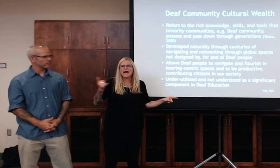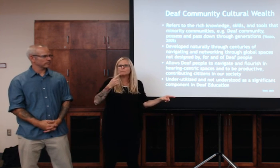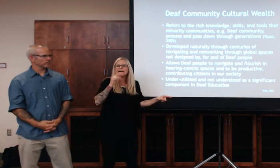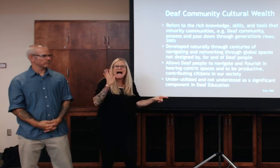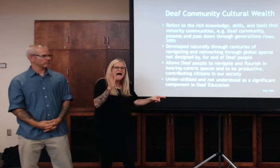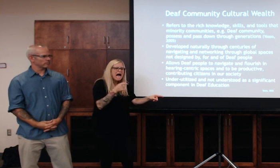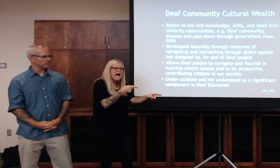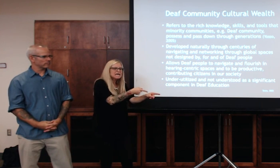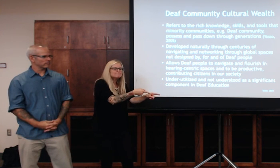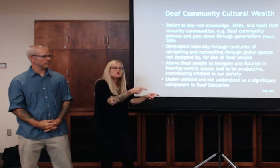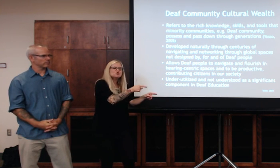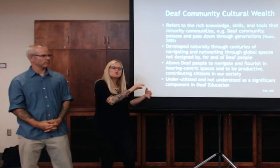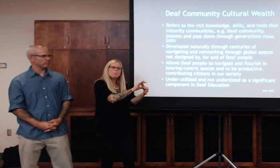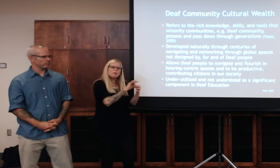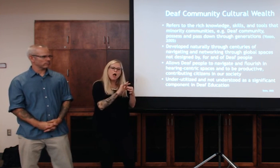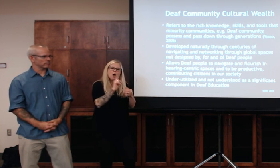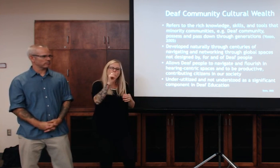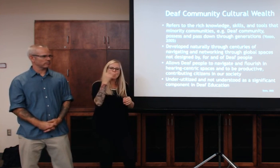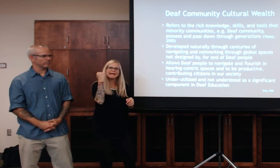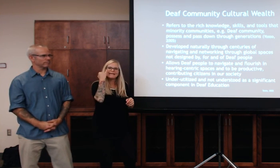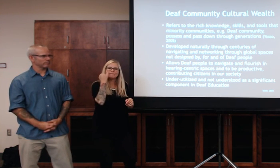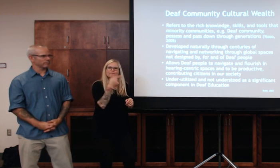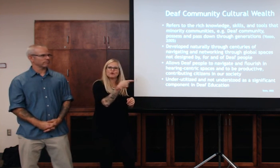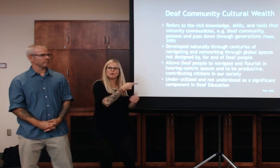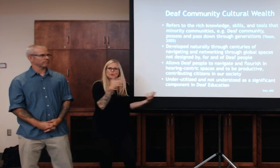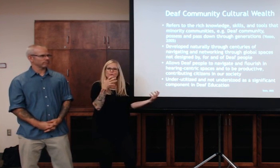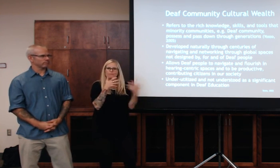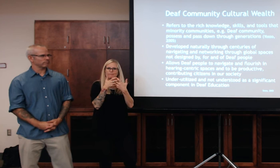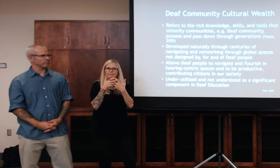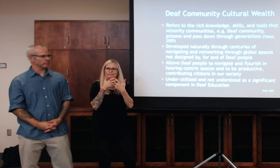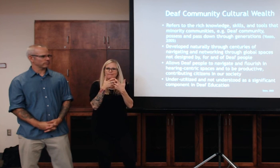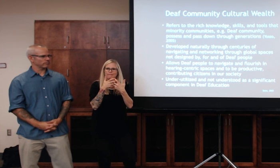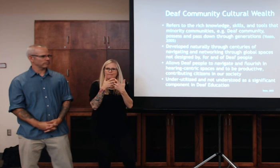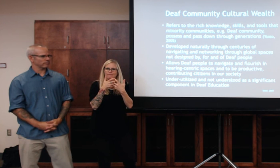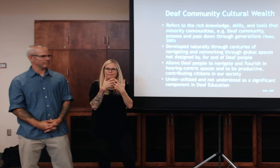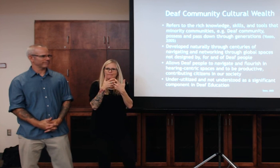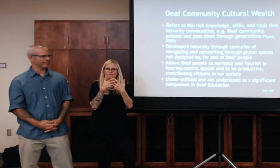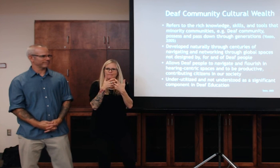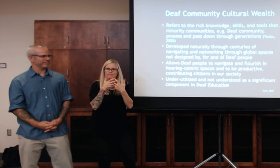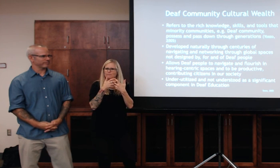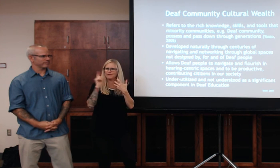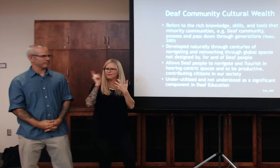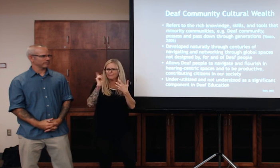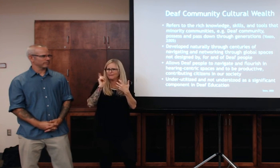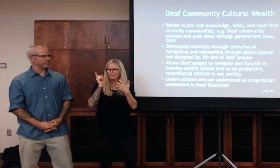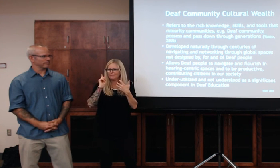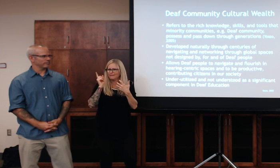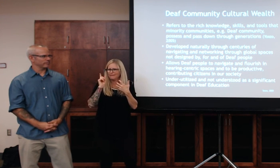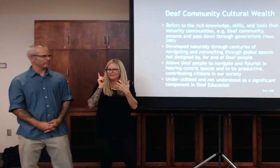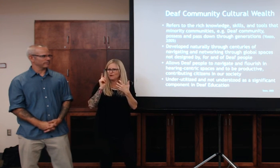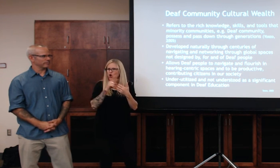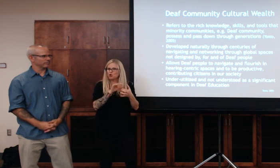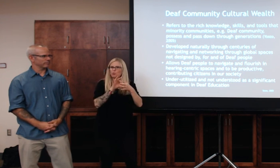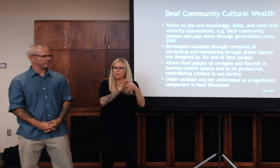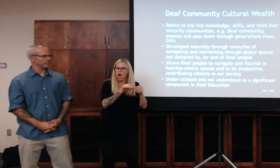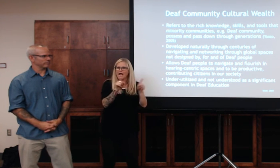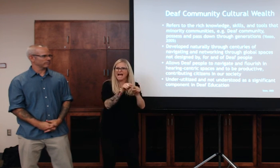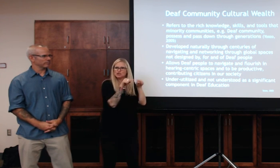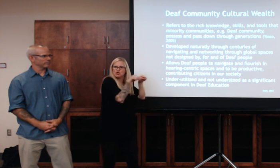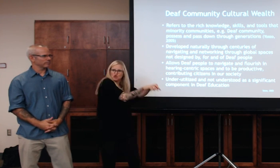primarily says, oh, well, you belong only if you can accommodate us. No, you belong as